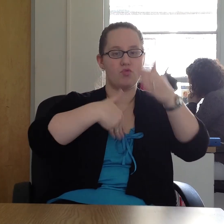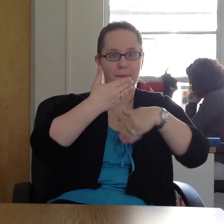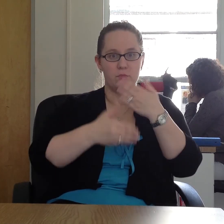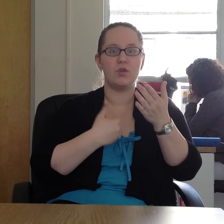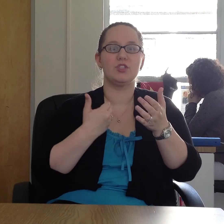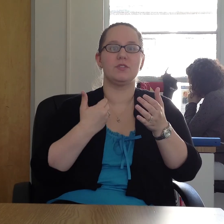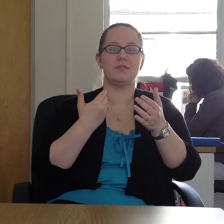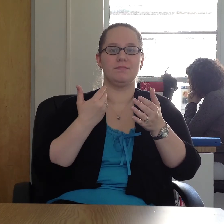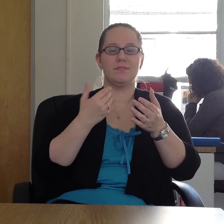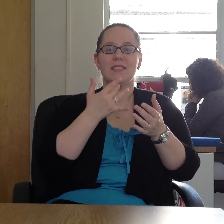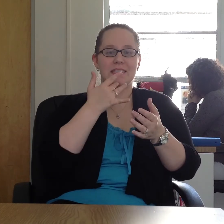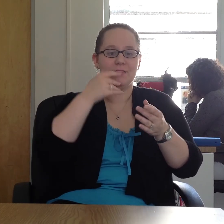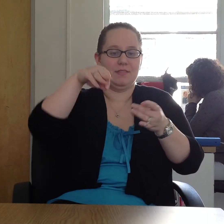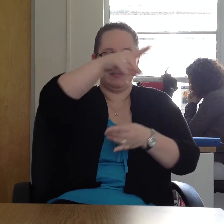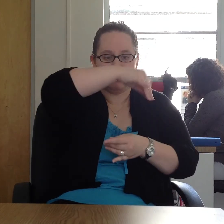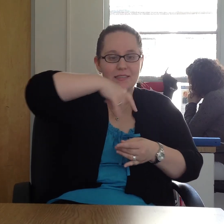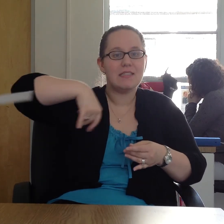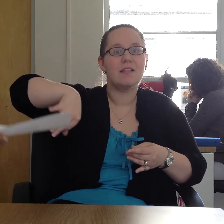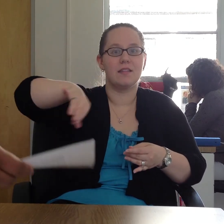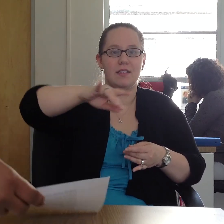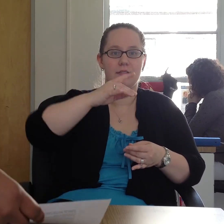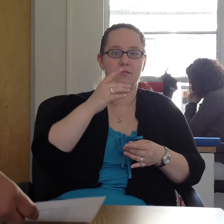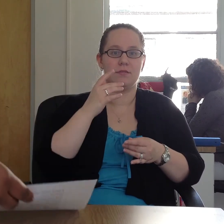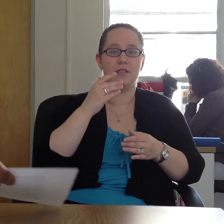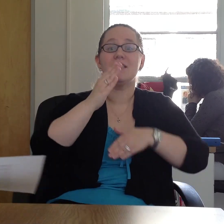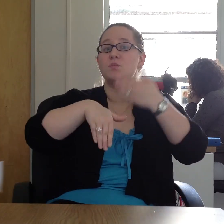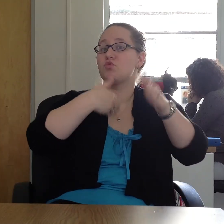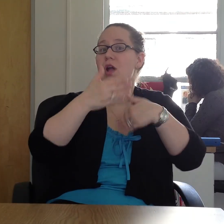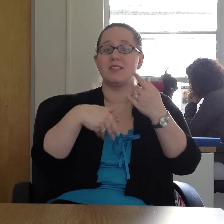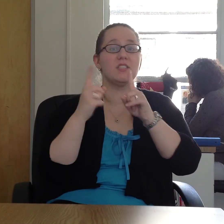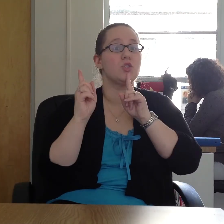foods. This process is called